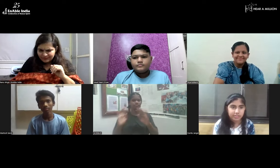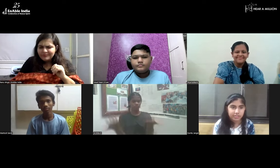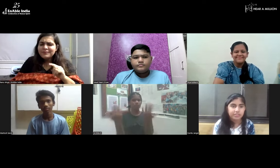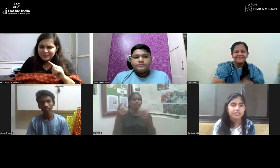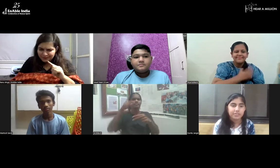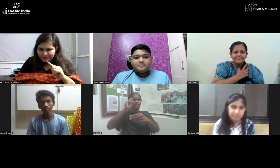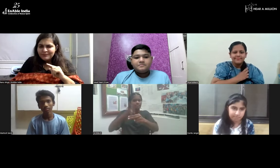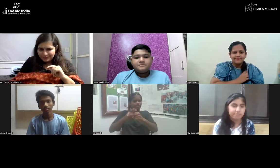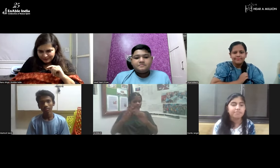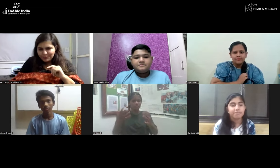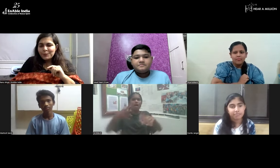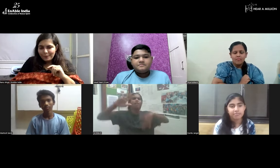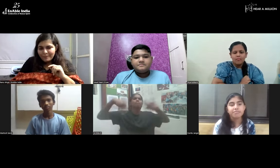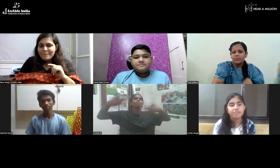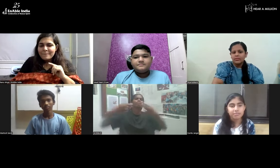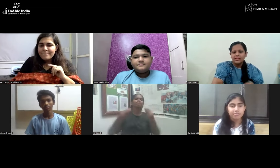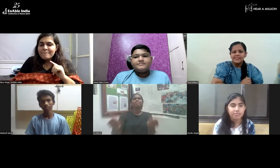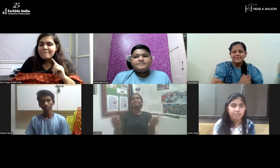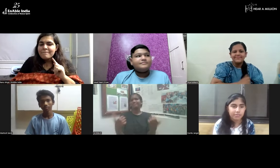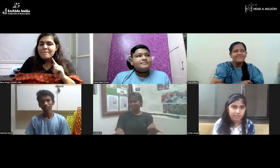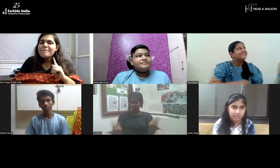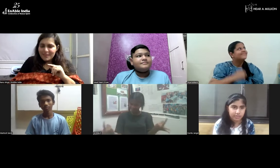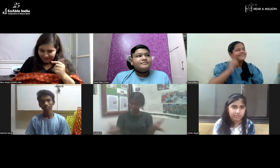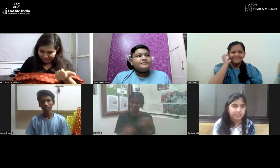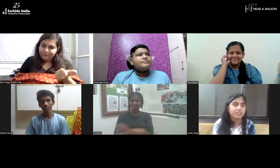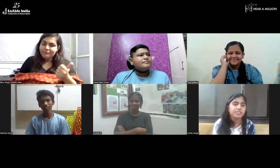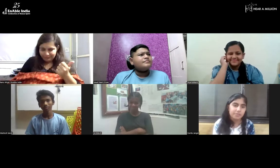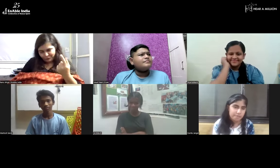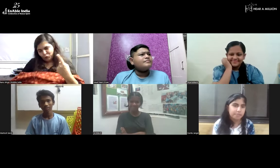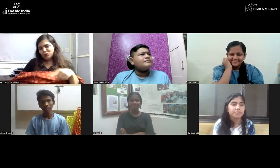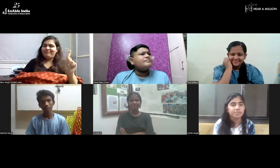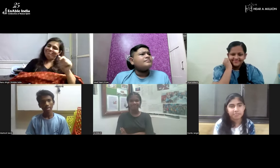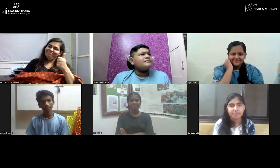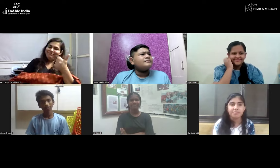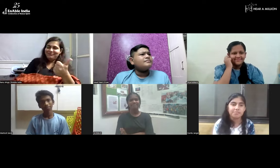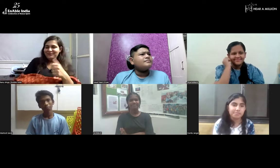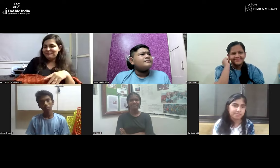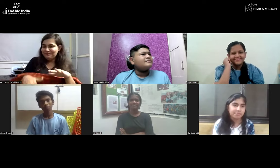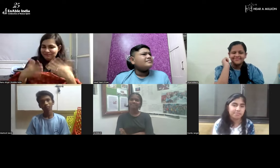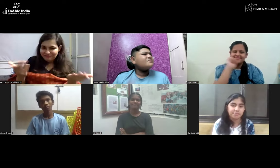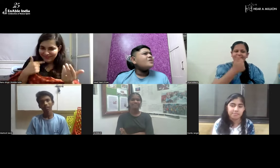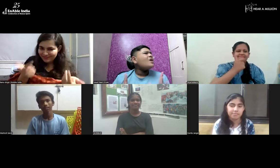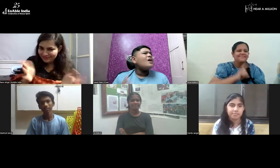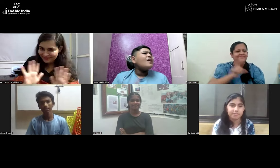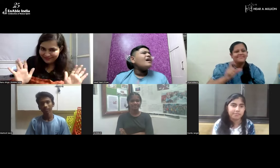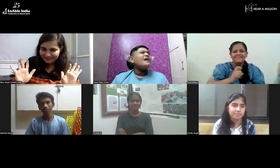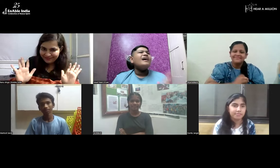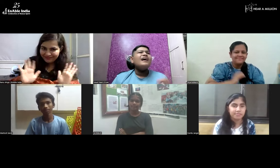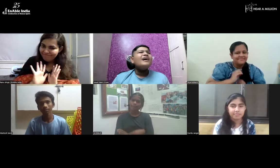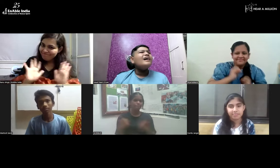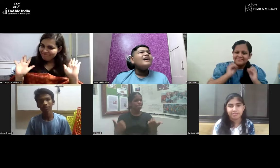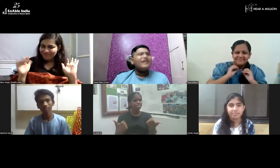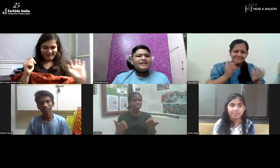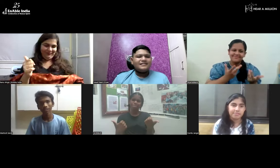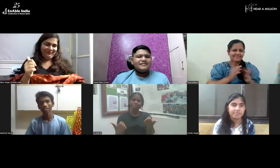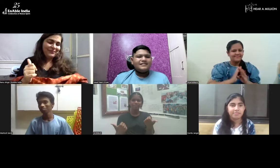about Yes, make places, videos. travel, explaining about all that, right? Use Yes. social media to share all that content with others. And